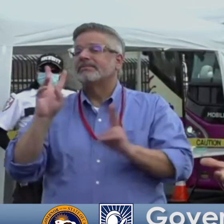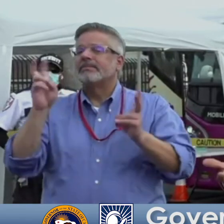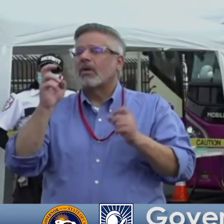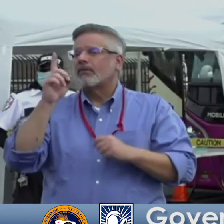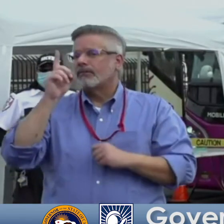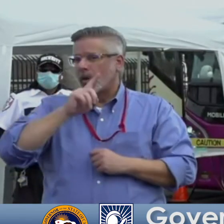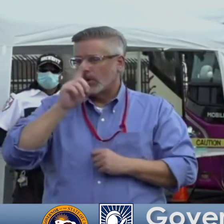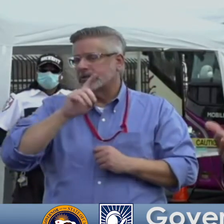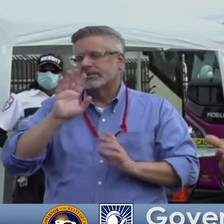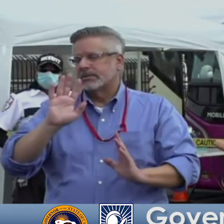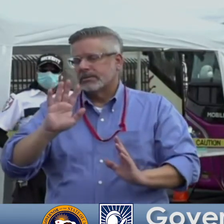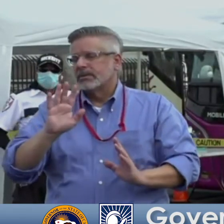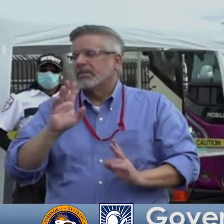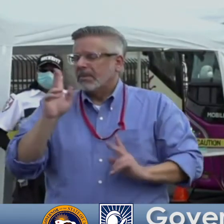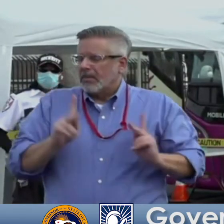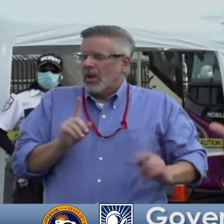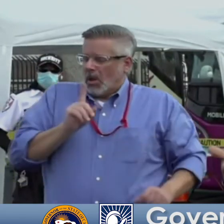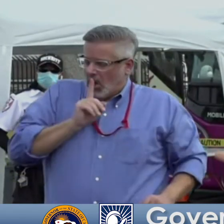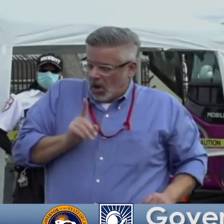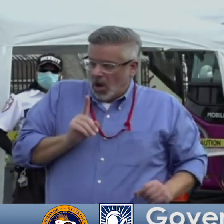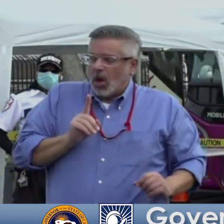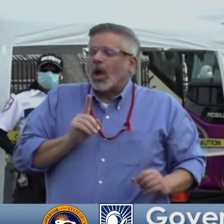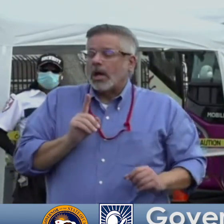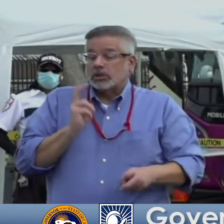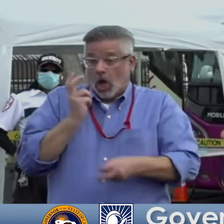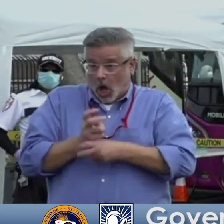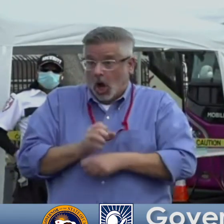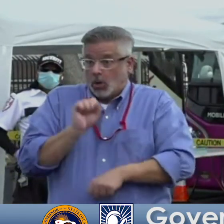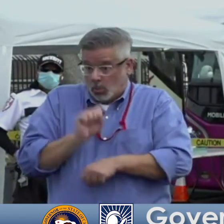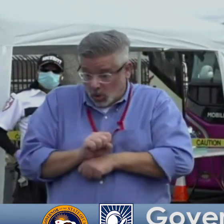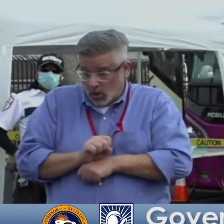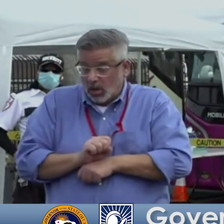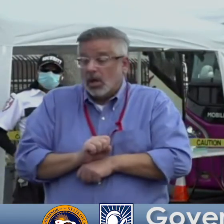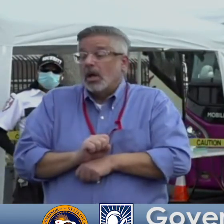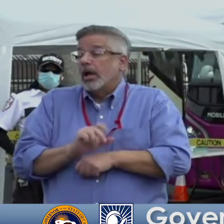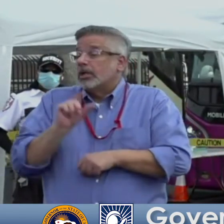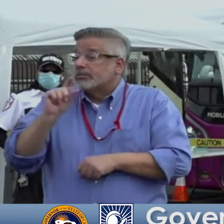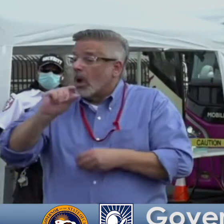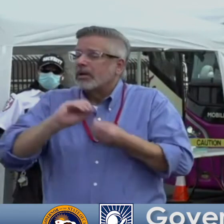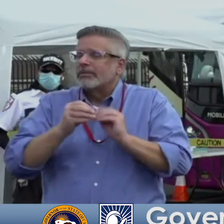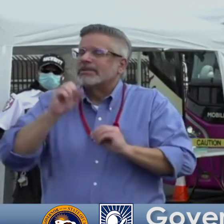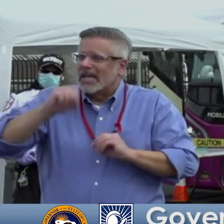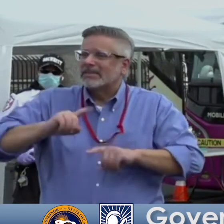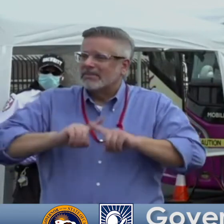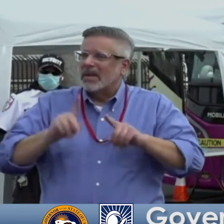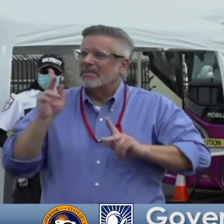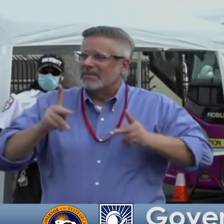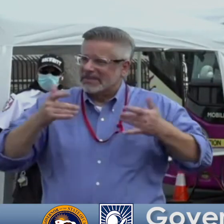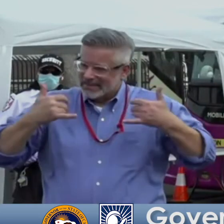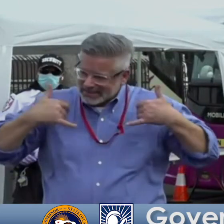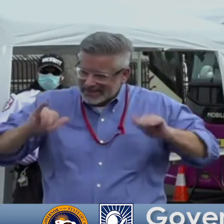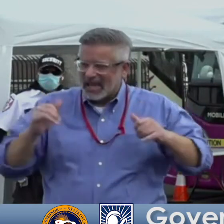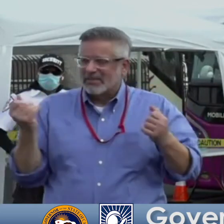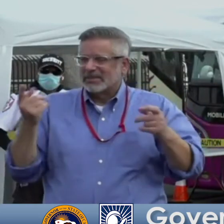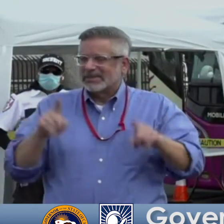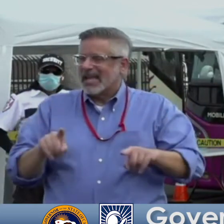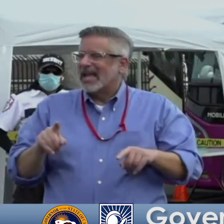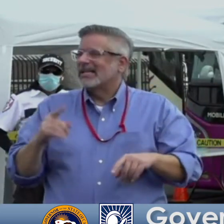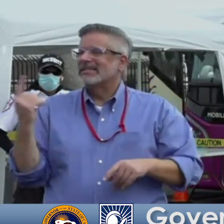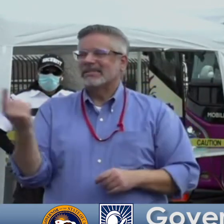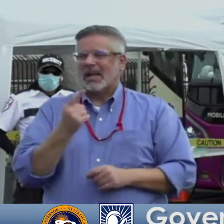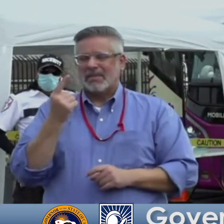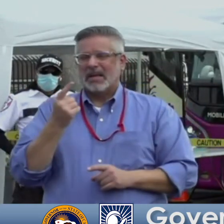People are. It's small numbers, it's really hard work, people are fighting the misinformation, but it still happens today. Today,